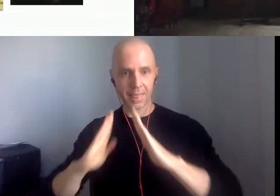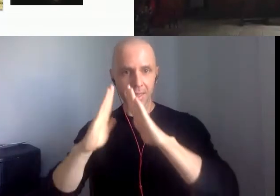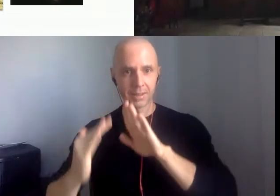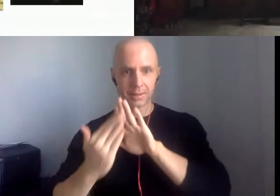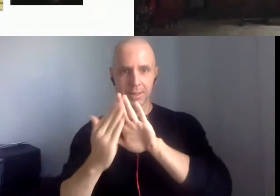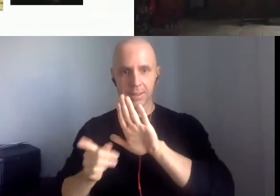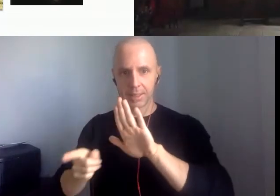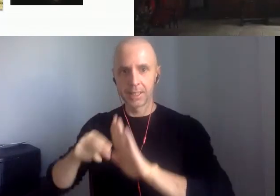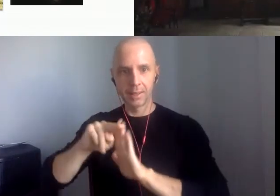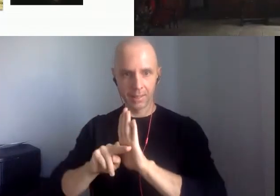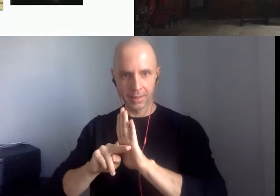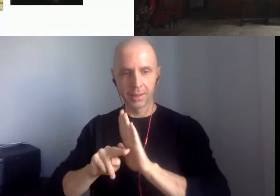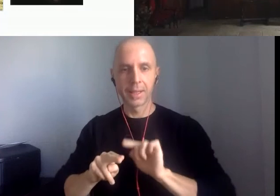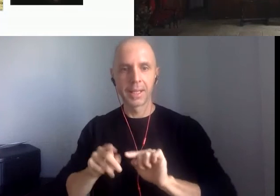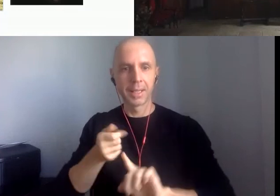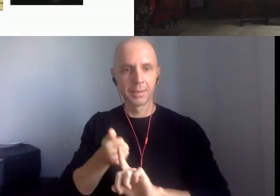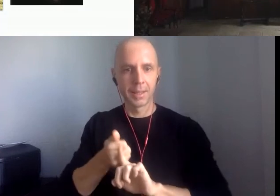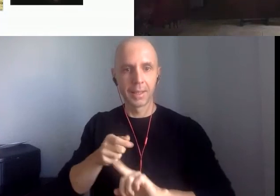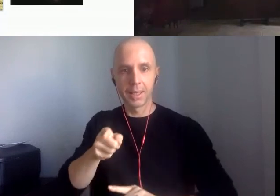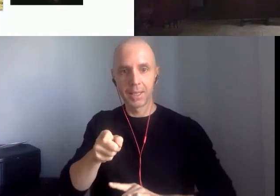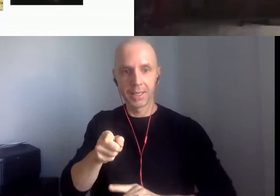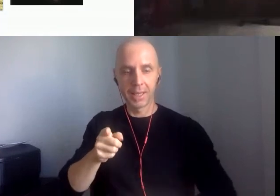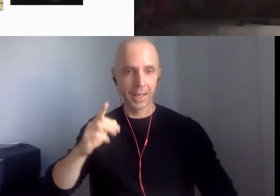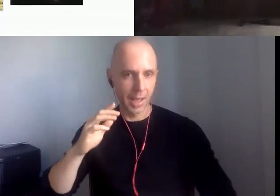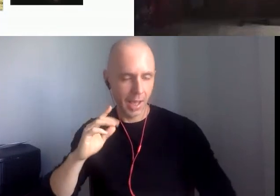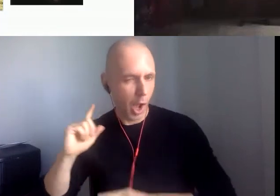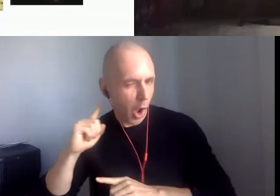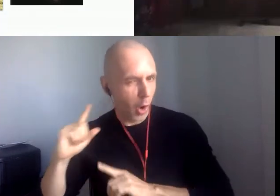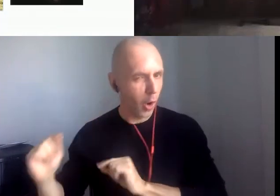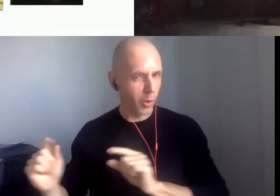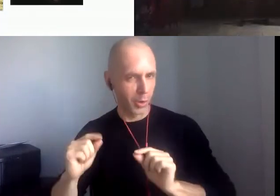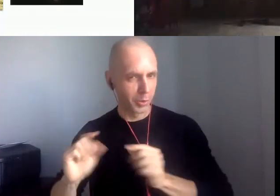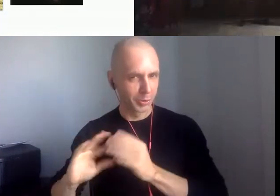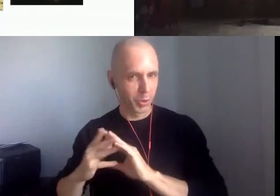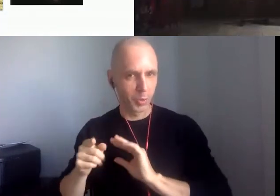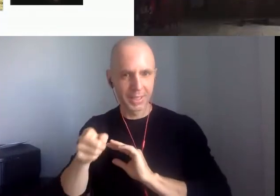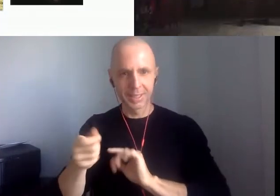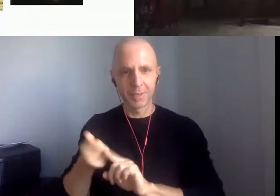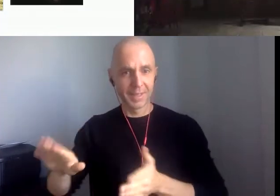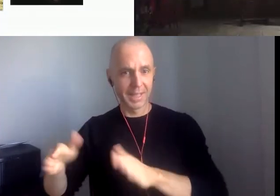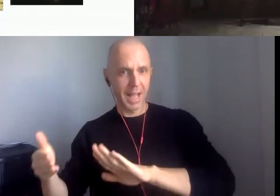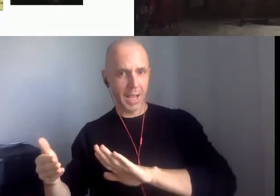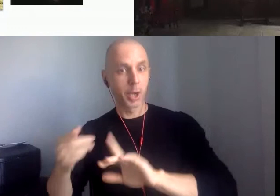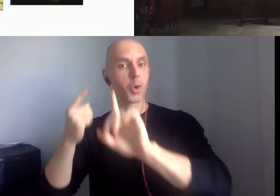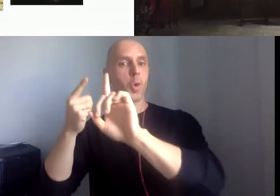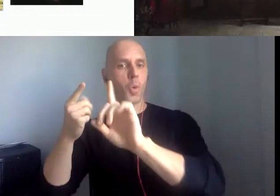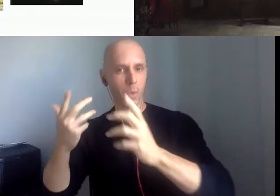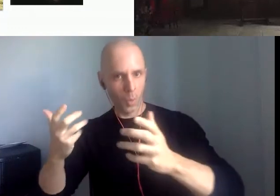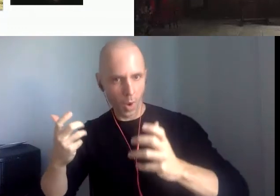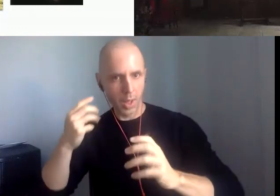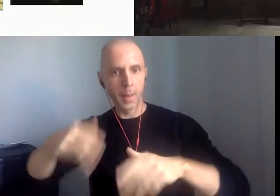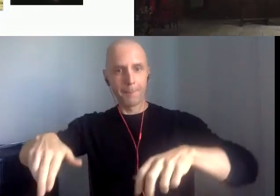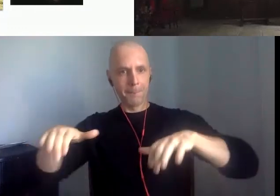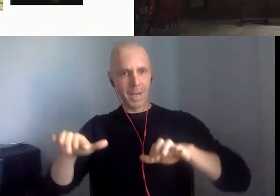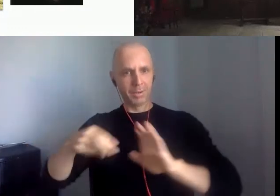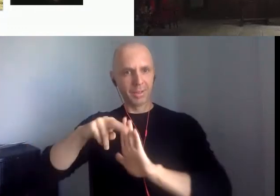of his dinner, dead inside the pyramid. That's how he wanted to leave this world, I suppose. And you kind of see the